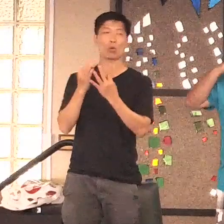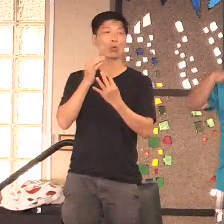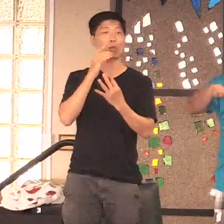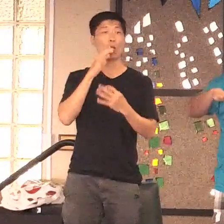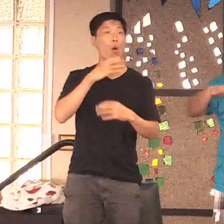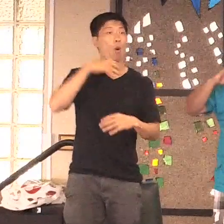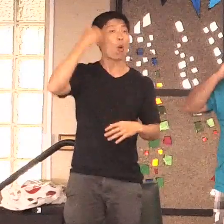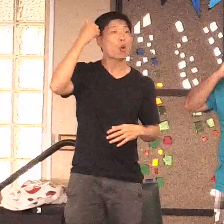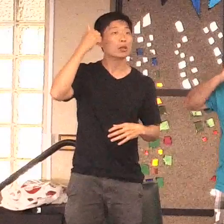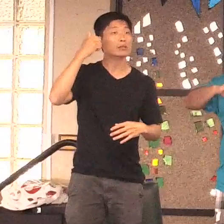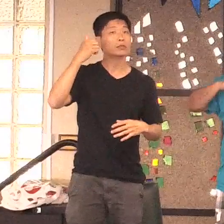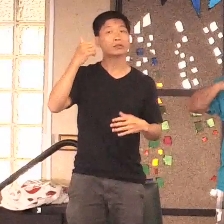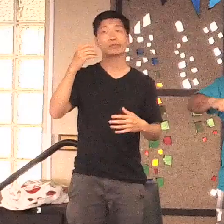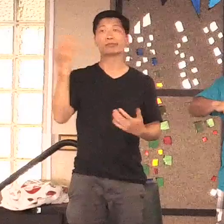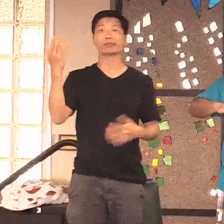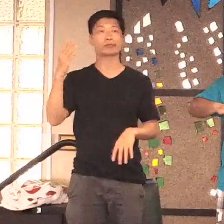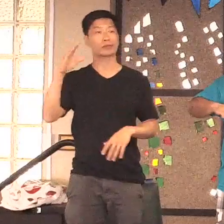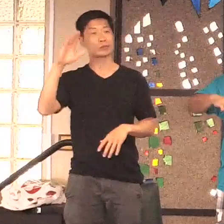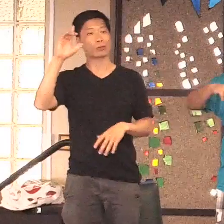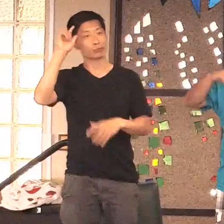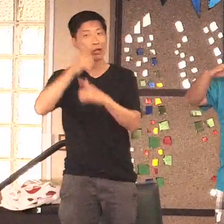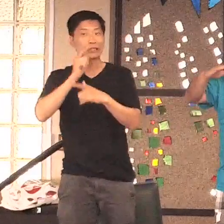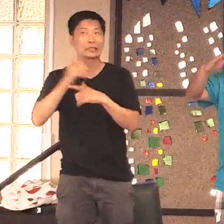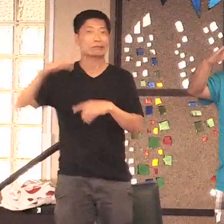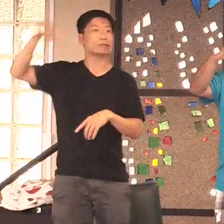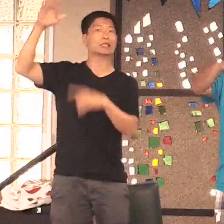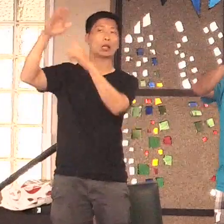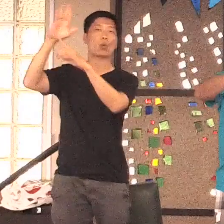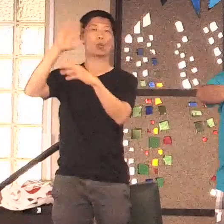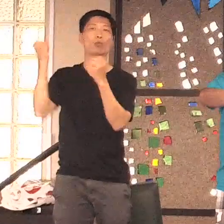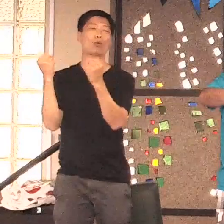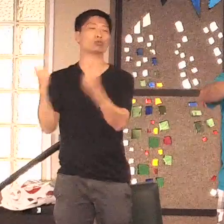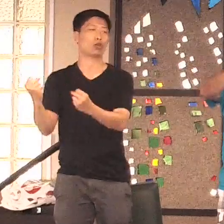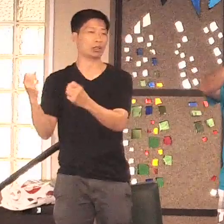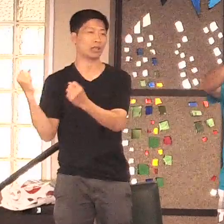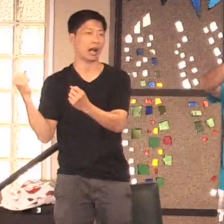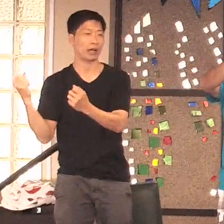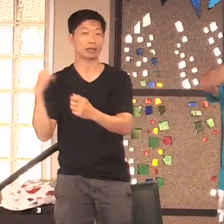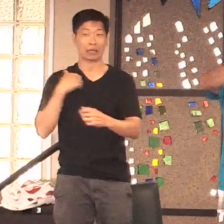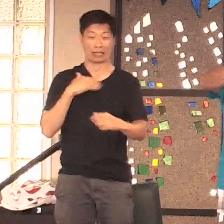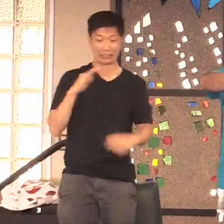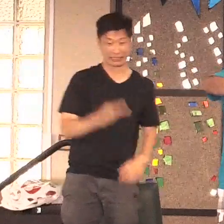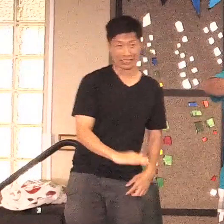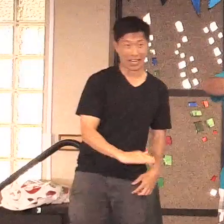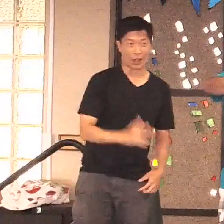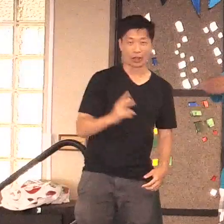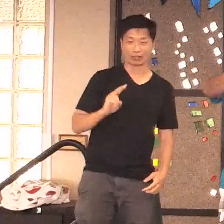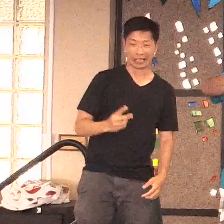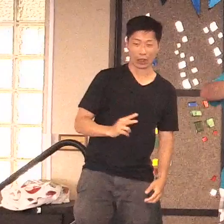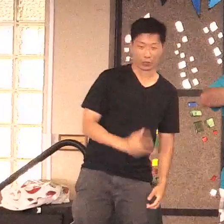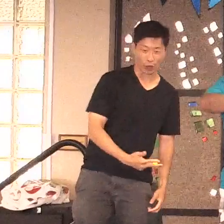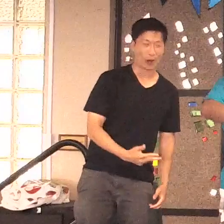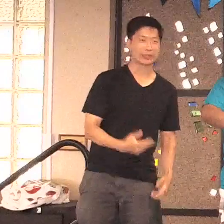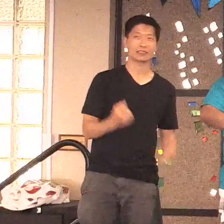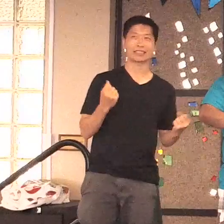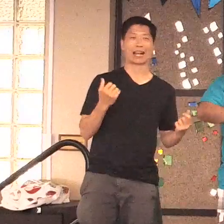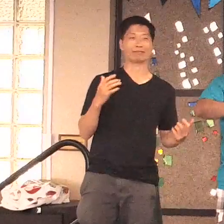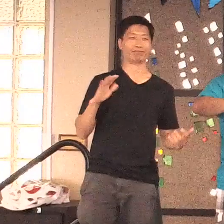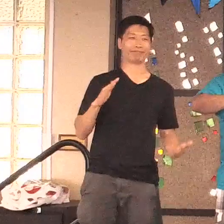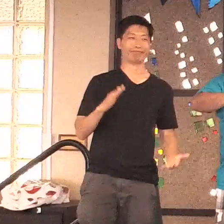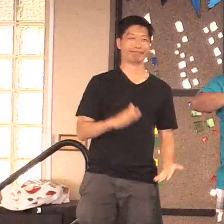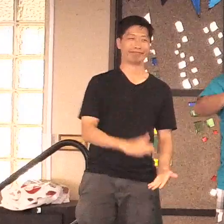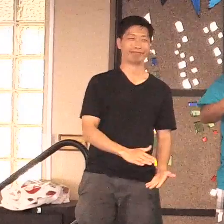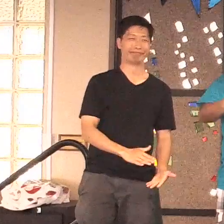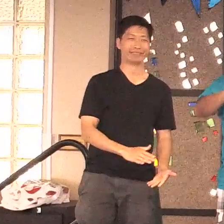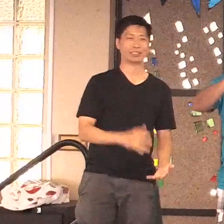or the oldest daughter tends to be the strongest signer. And then the younger you get, the lesser your knowledge of sign is.